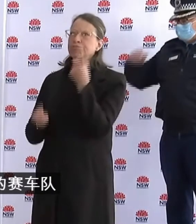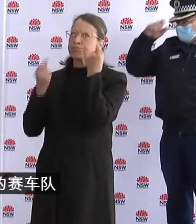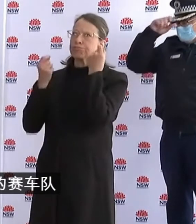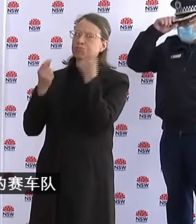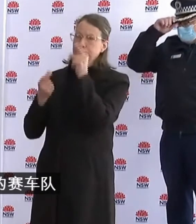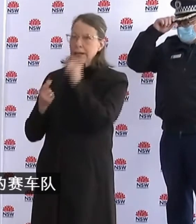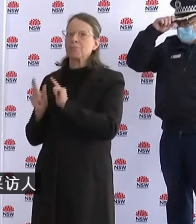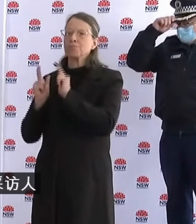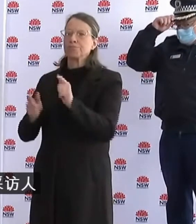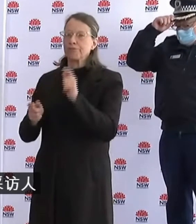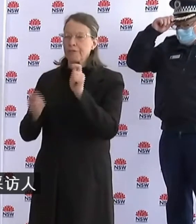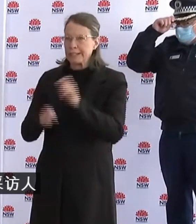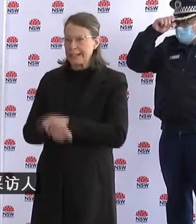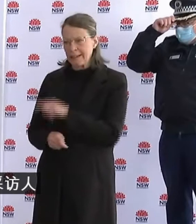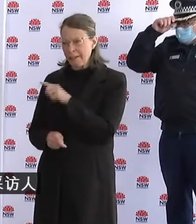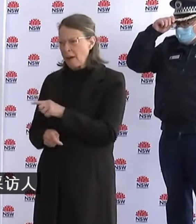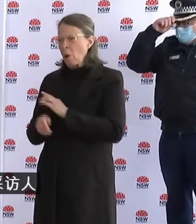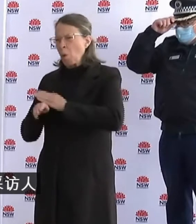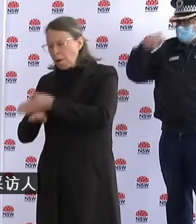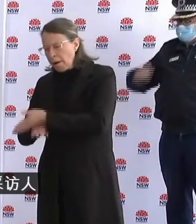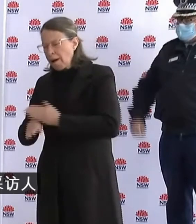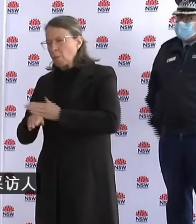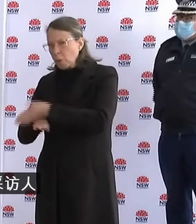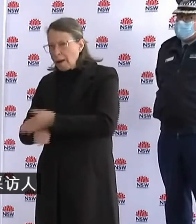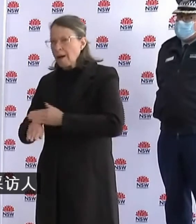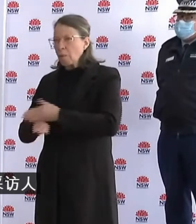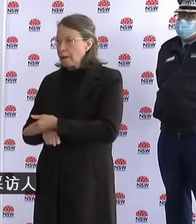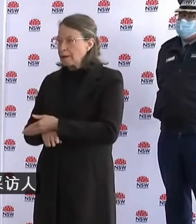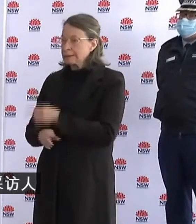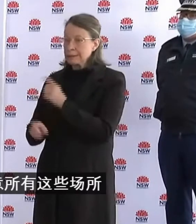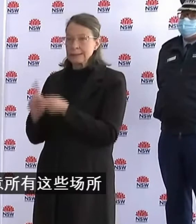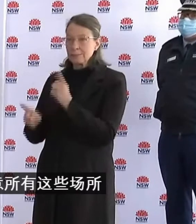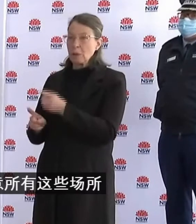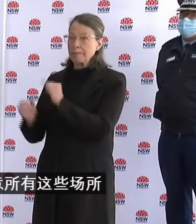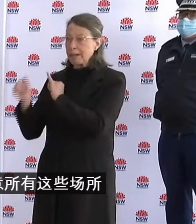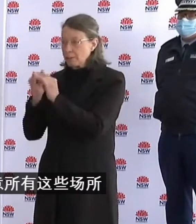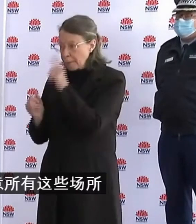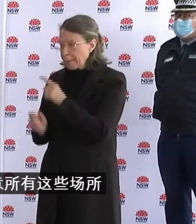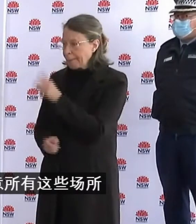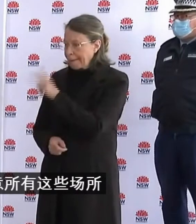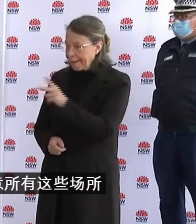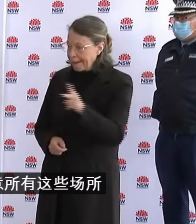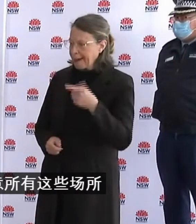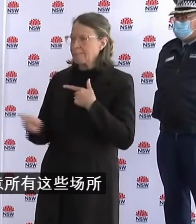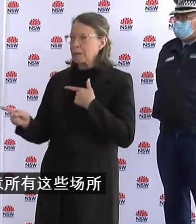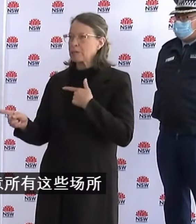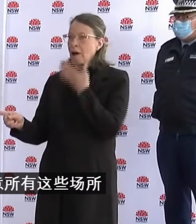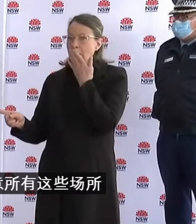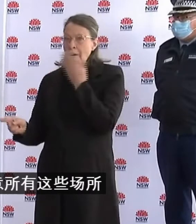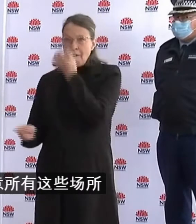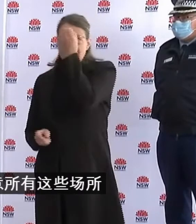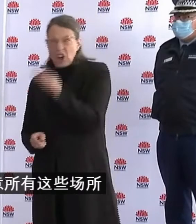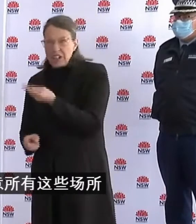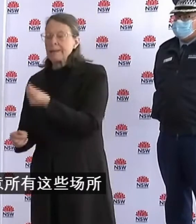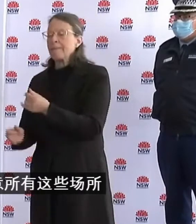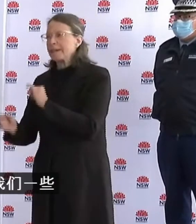24/7 unbelievably, and sometimes they've had to go back and re-interview people. People remember things subsequently, so please watch